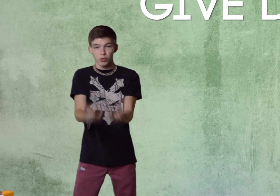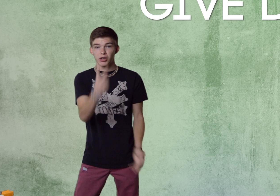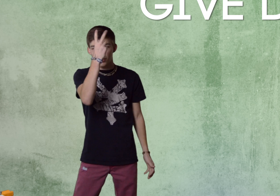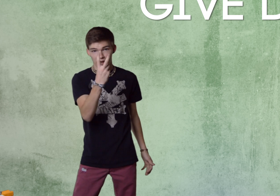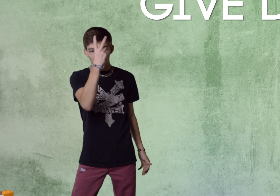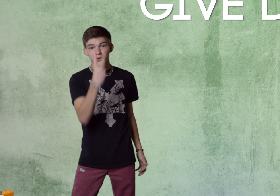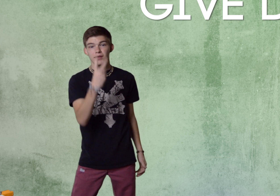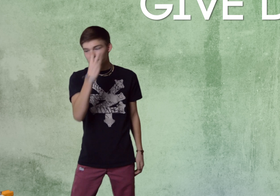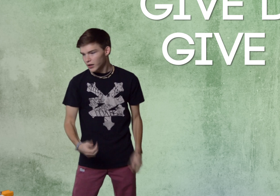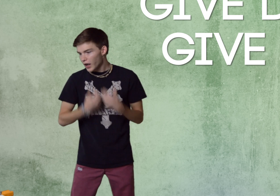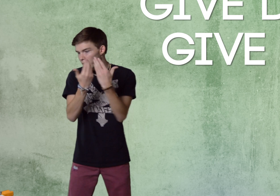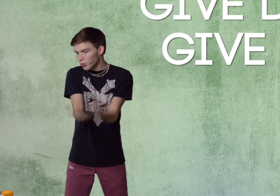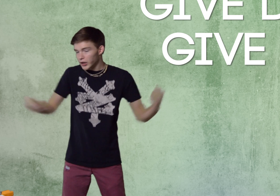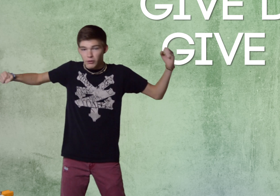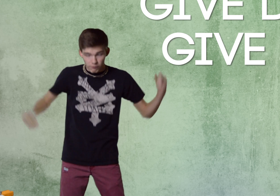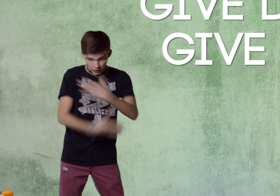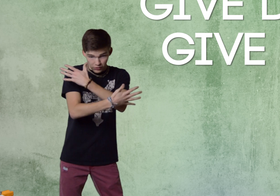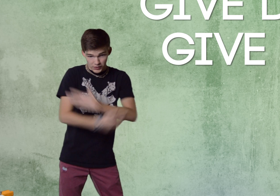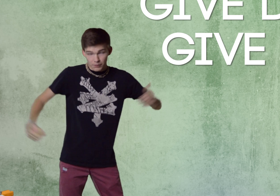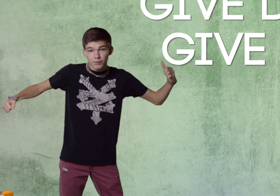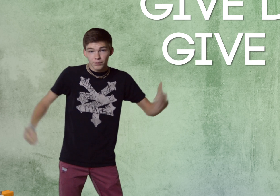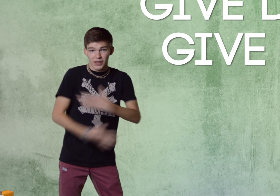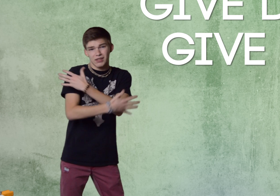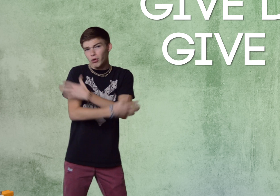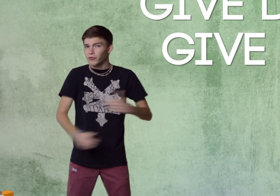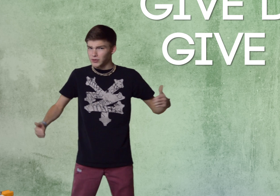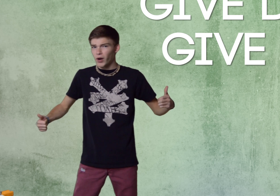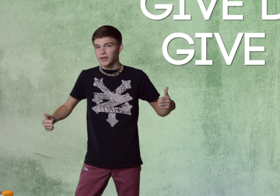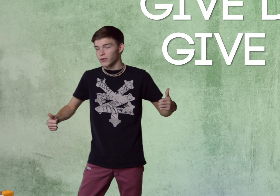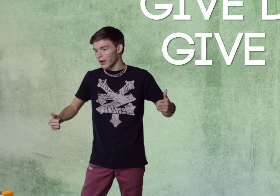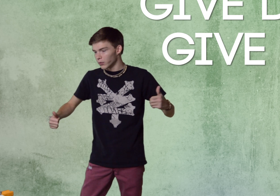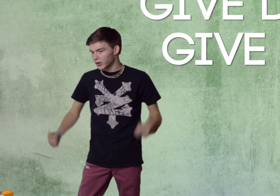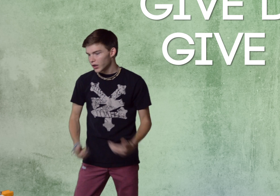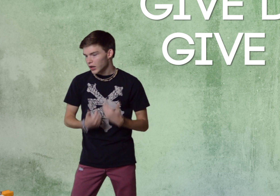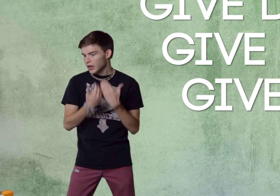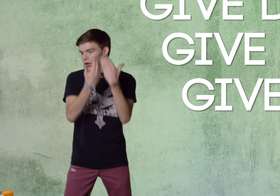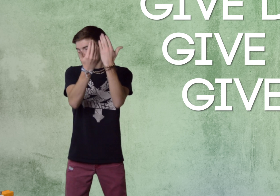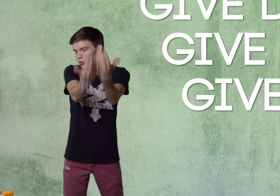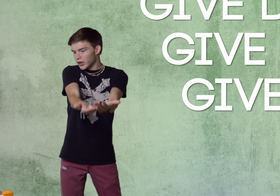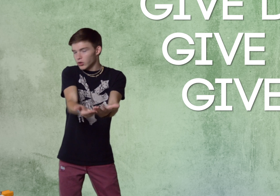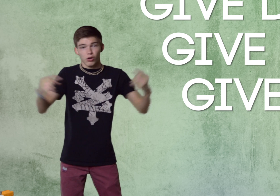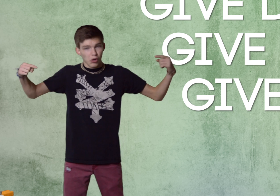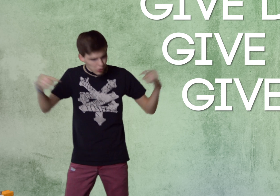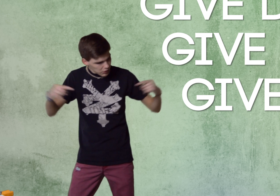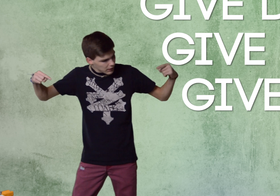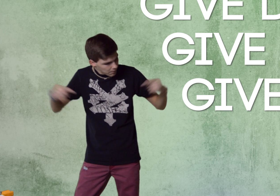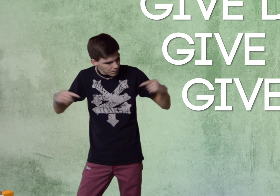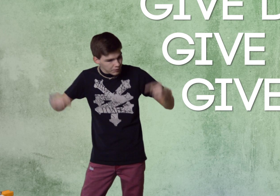your doubts and bring your fears. It's roughly twice for that one. Bring your hurt